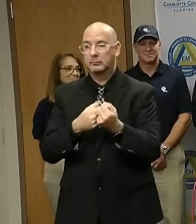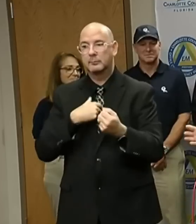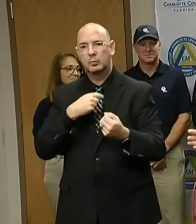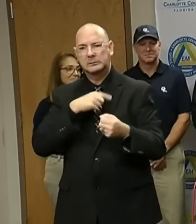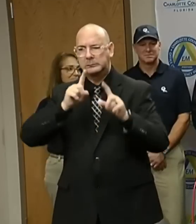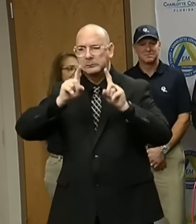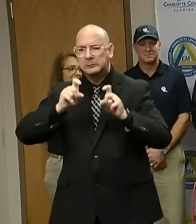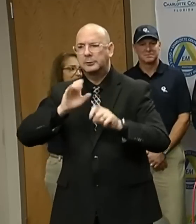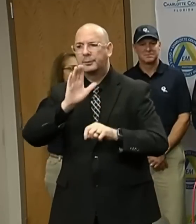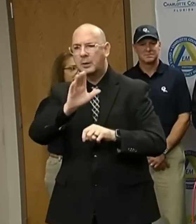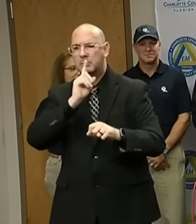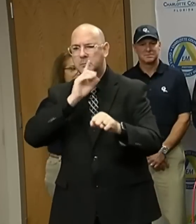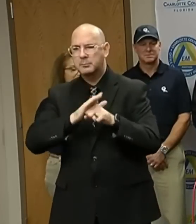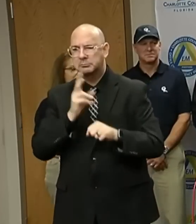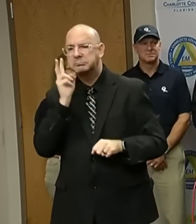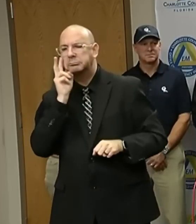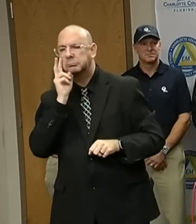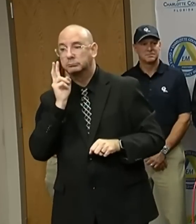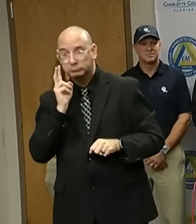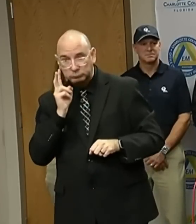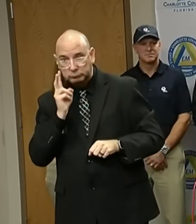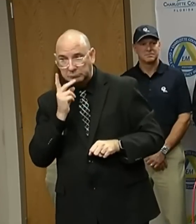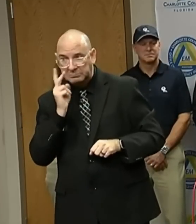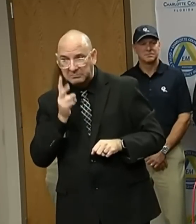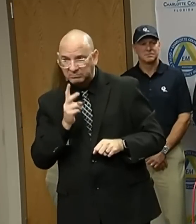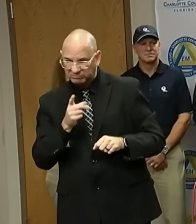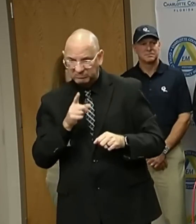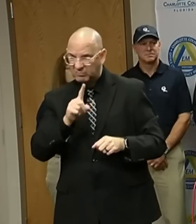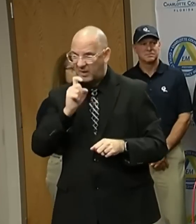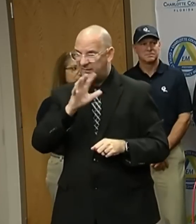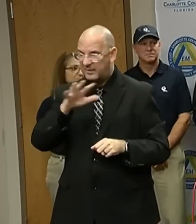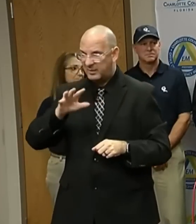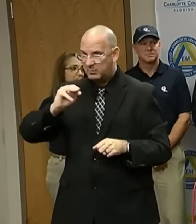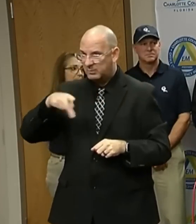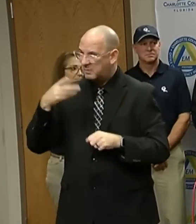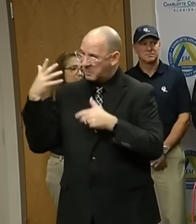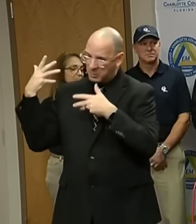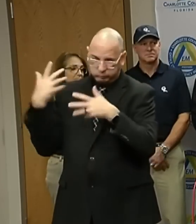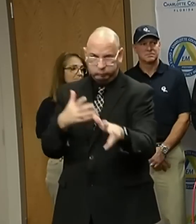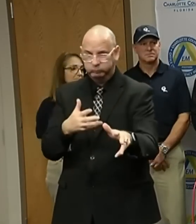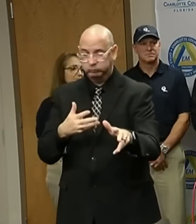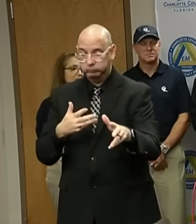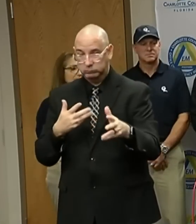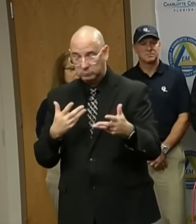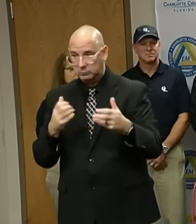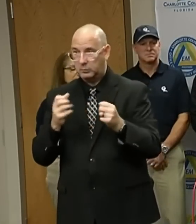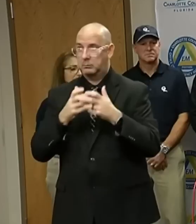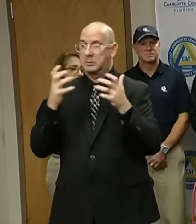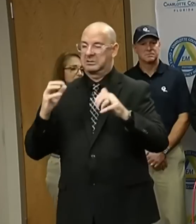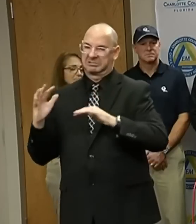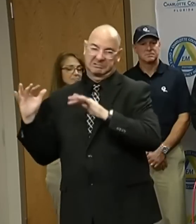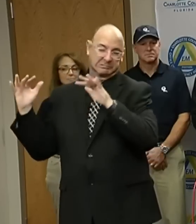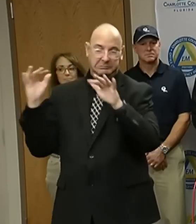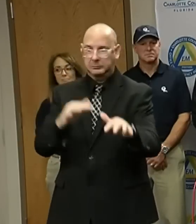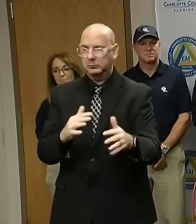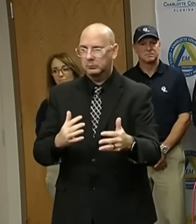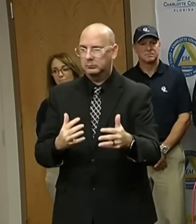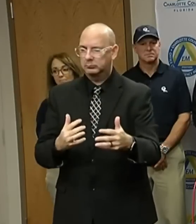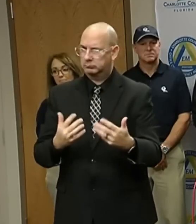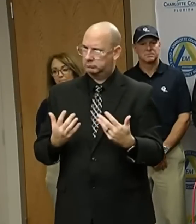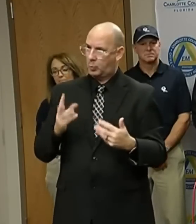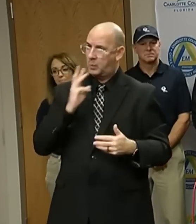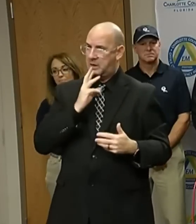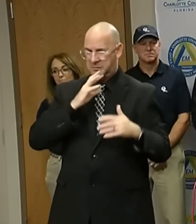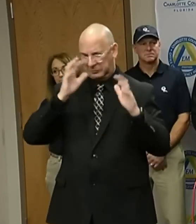that's a massive hurricane coming in at 155 miles an hour, producing this type of storm surge, dumping rain, causing